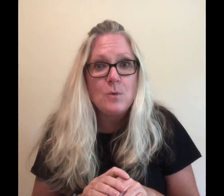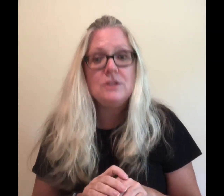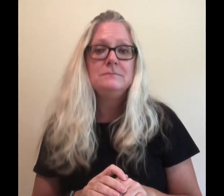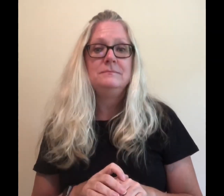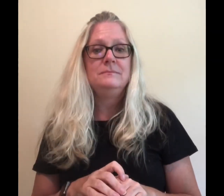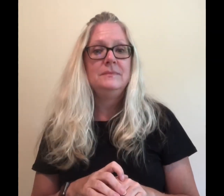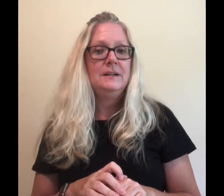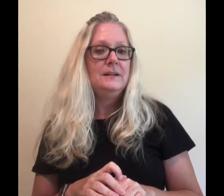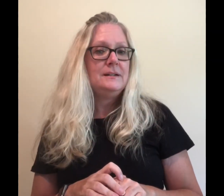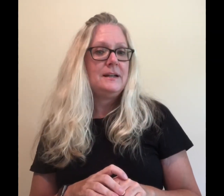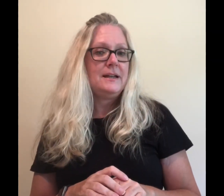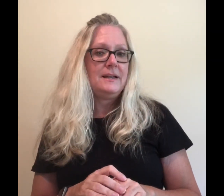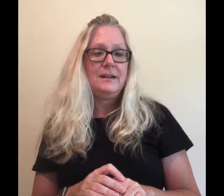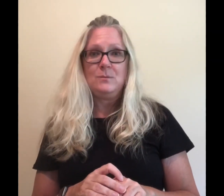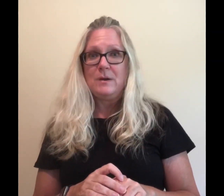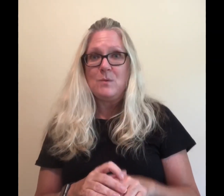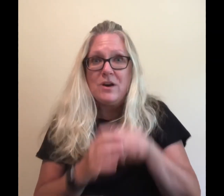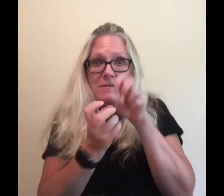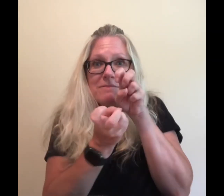Owl. And one more.